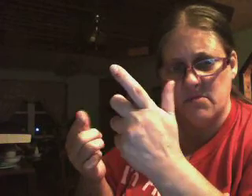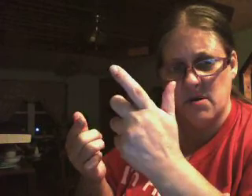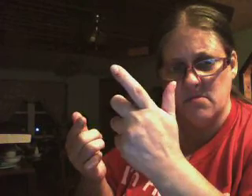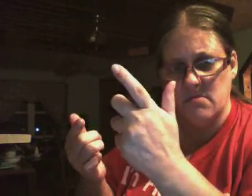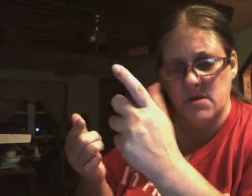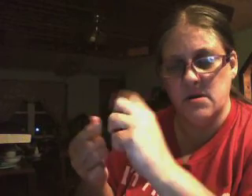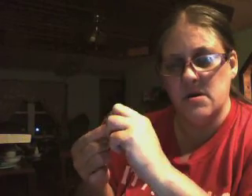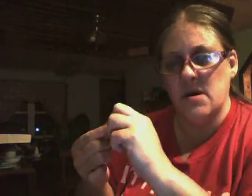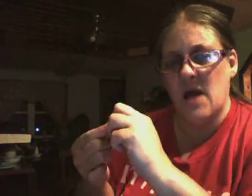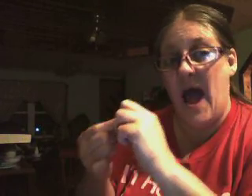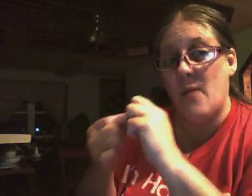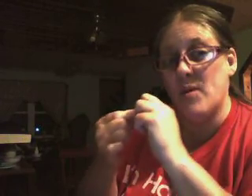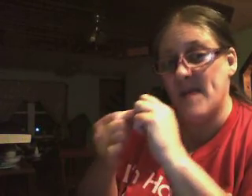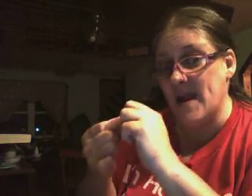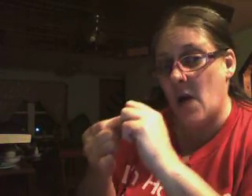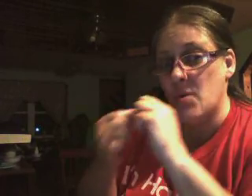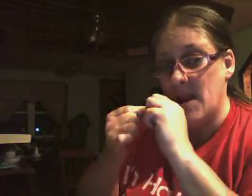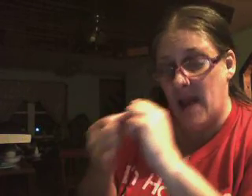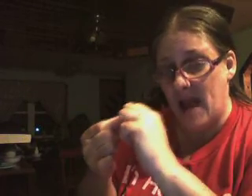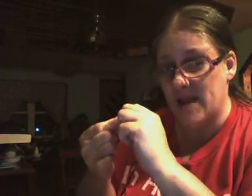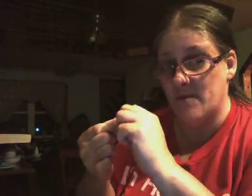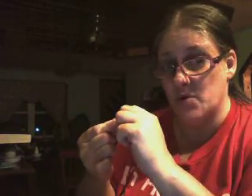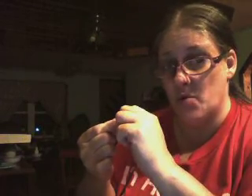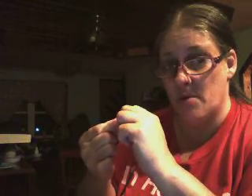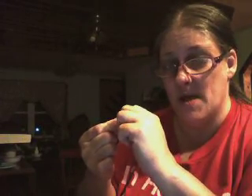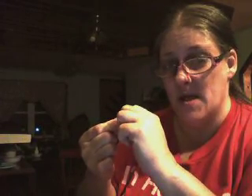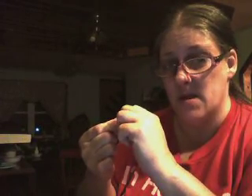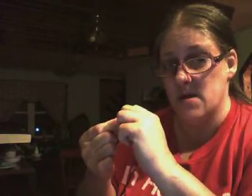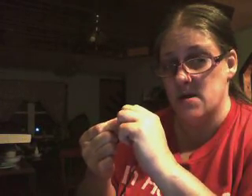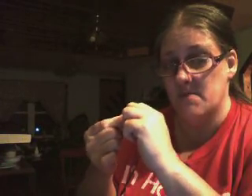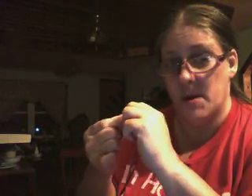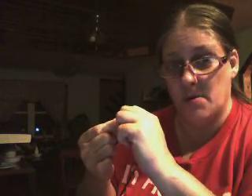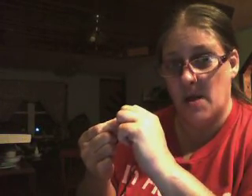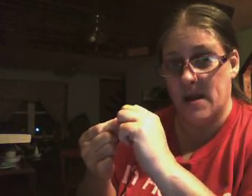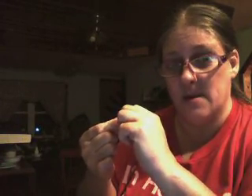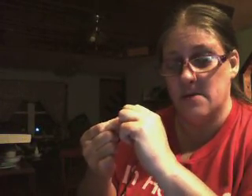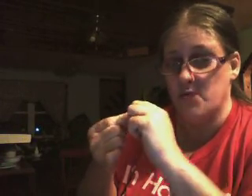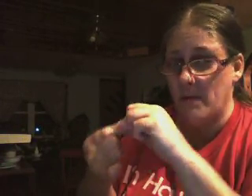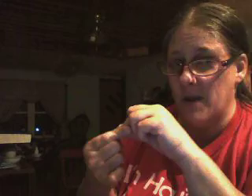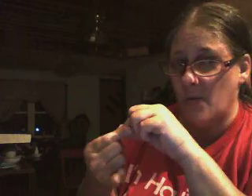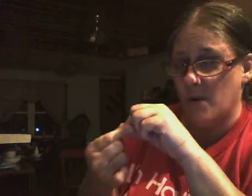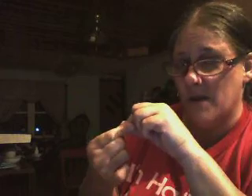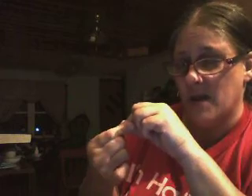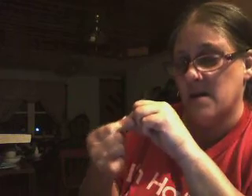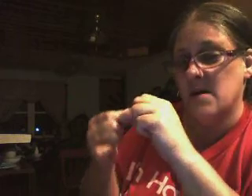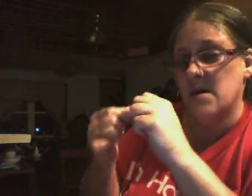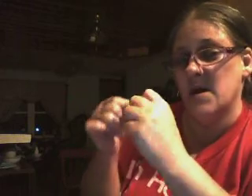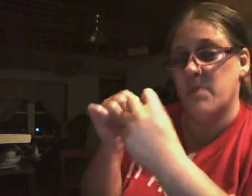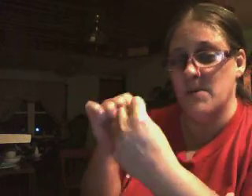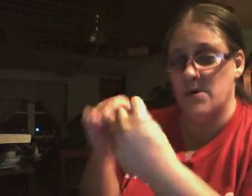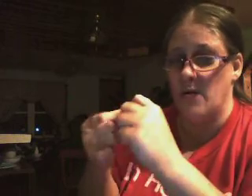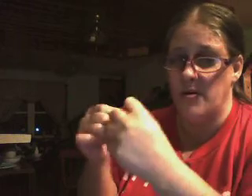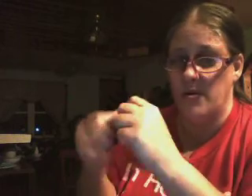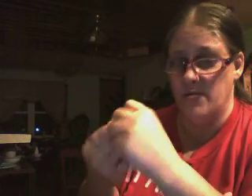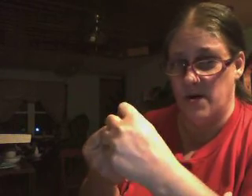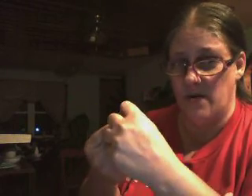I don't know. I would think I would like it if it was watermelon. But I don't like it. So it's probably not watermelon. It's probably strawberry or